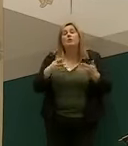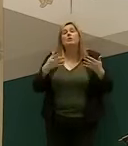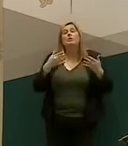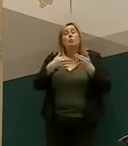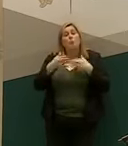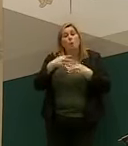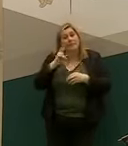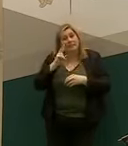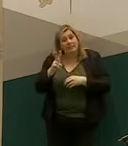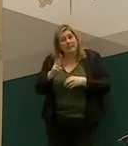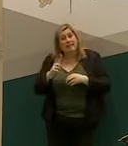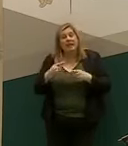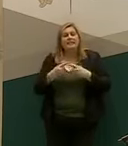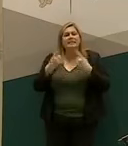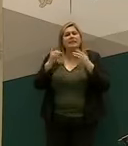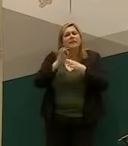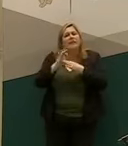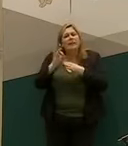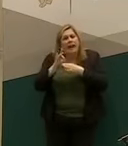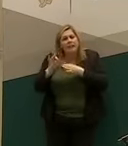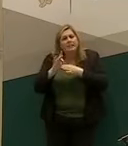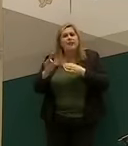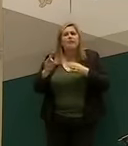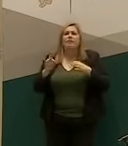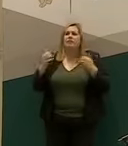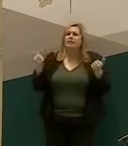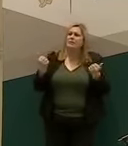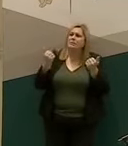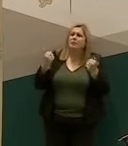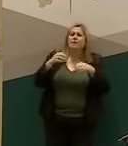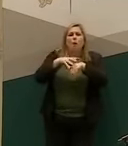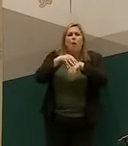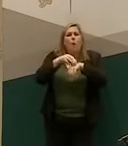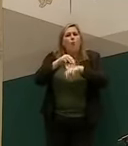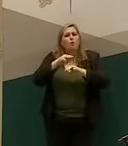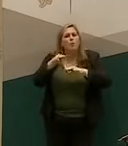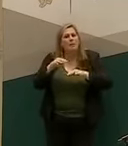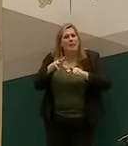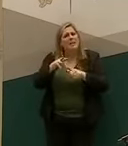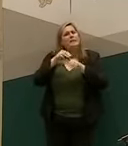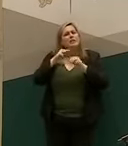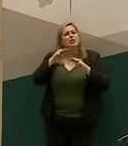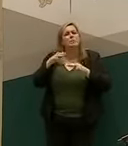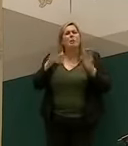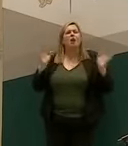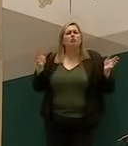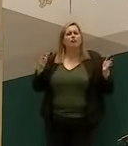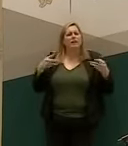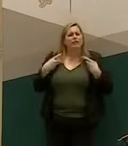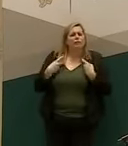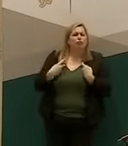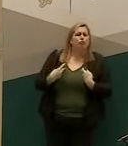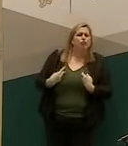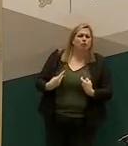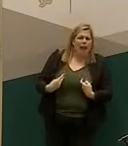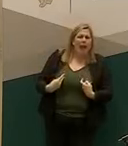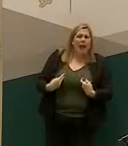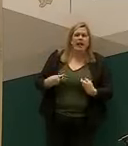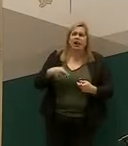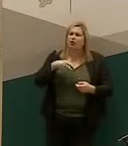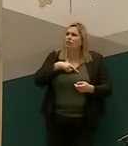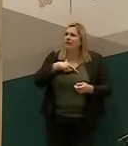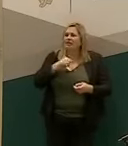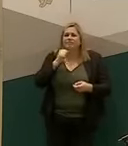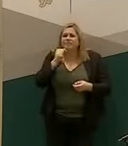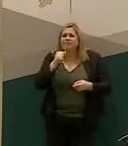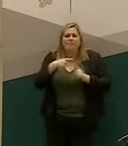different kind of clinical presentation in older people, particularly those who are already frail. And that is, as I say, much more non-specific. Absence